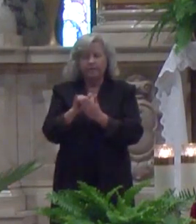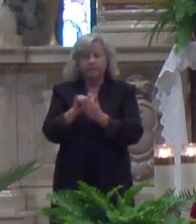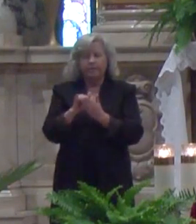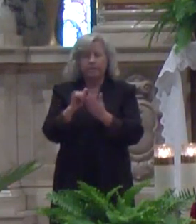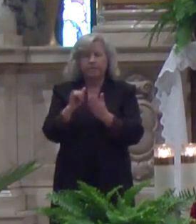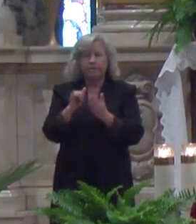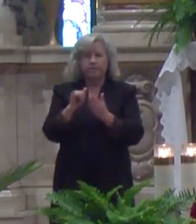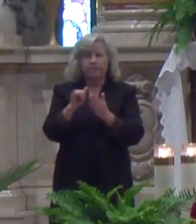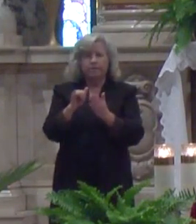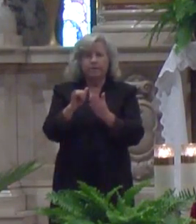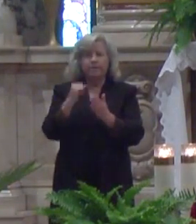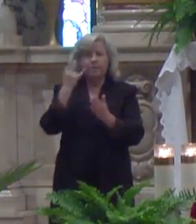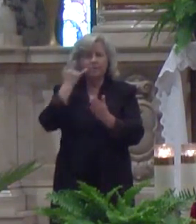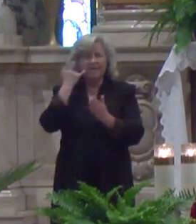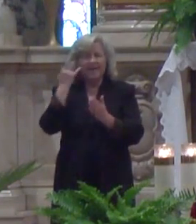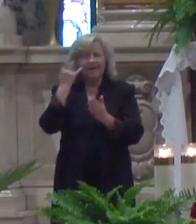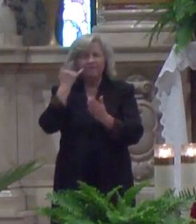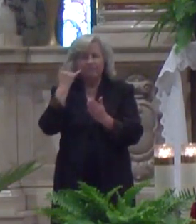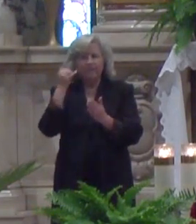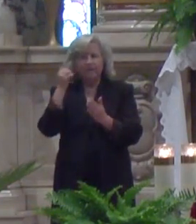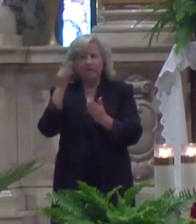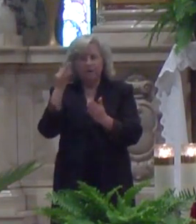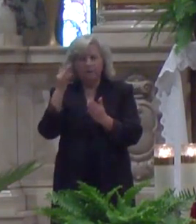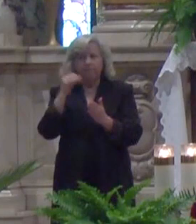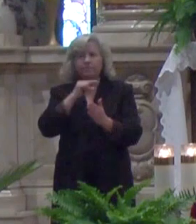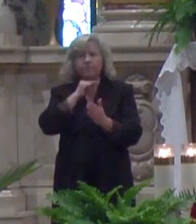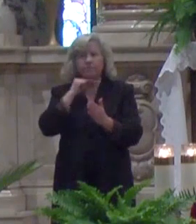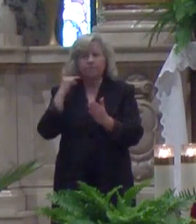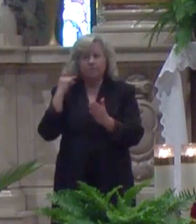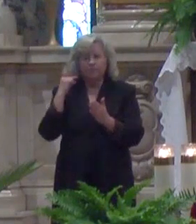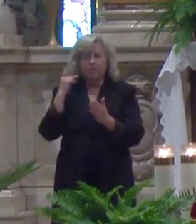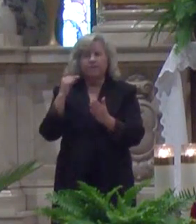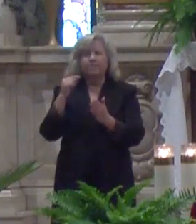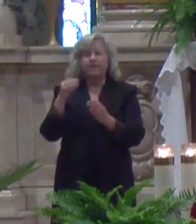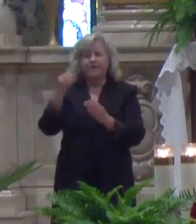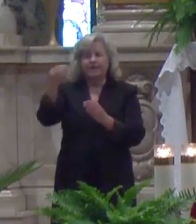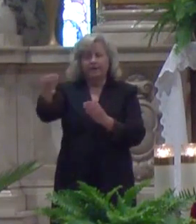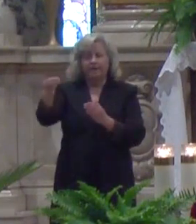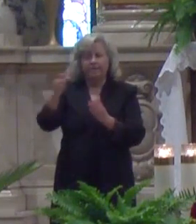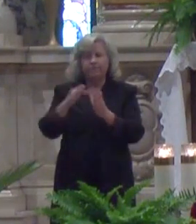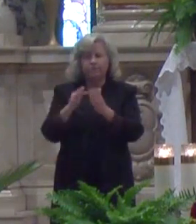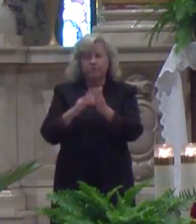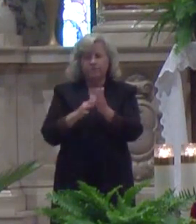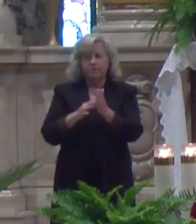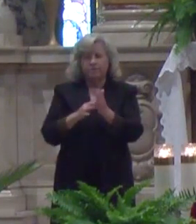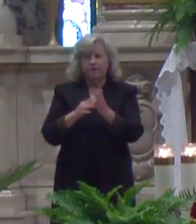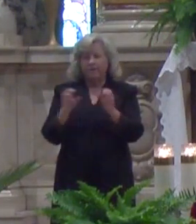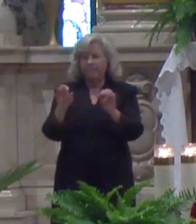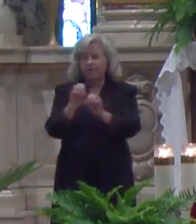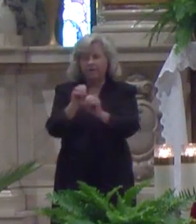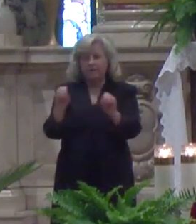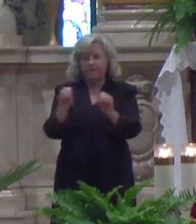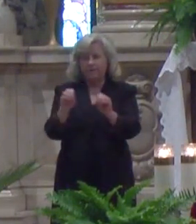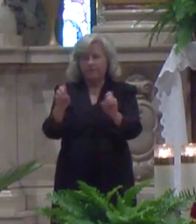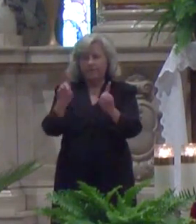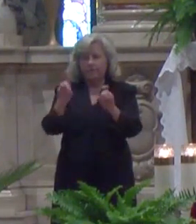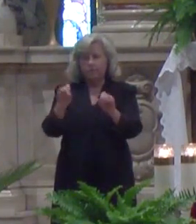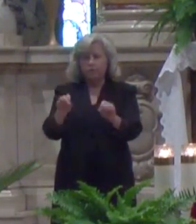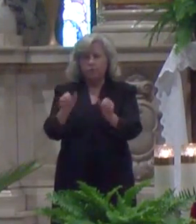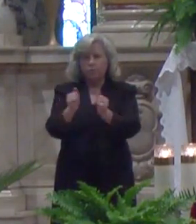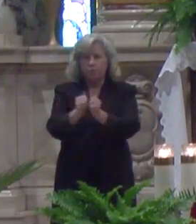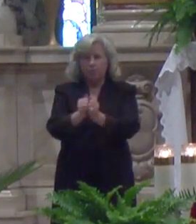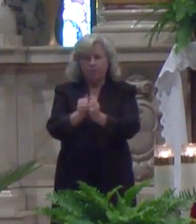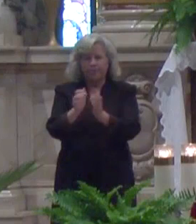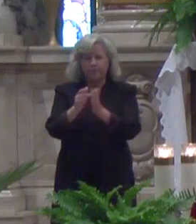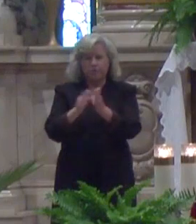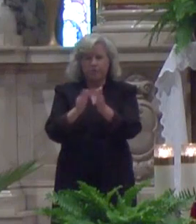him over. While he was still seated on the bench, his wife sent him a message, "Have nothing to do with that righteous man. I